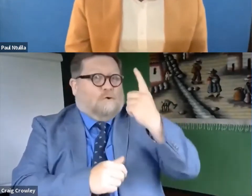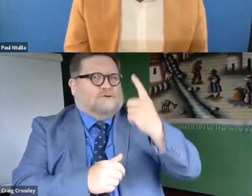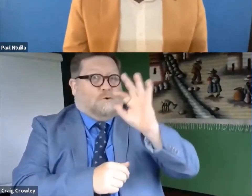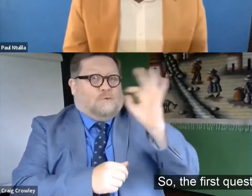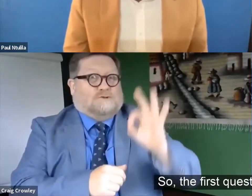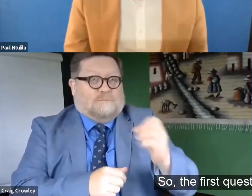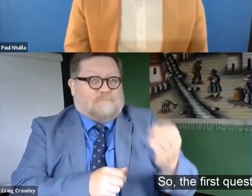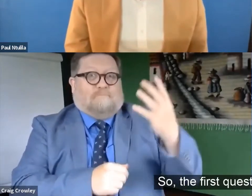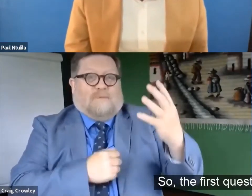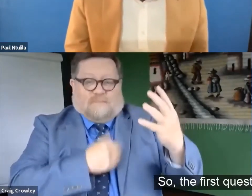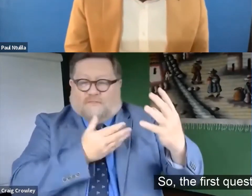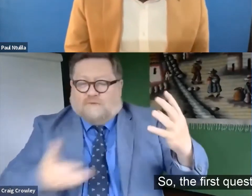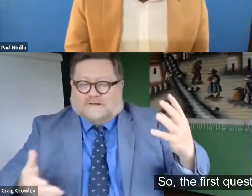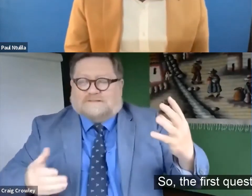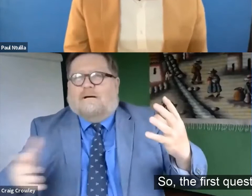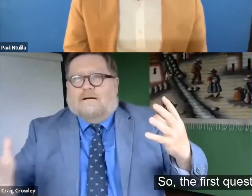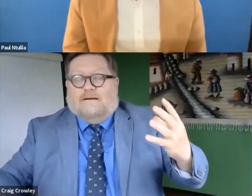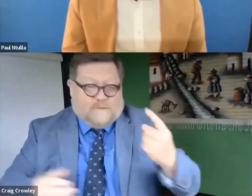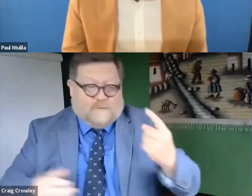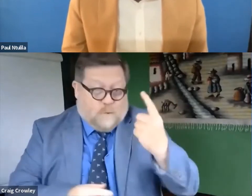So the first question that came up,